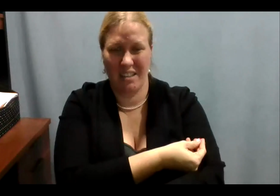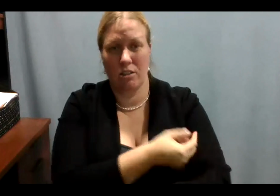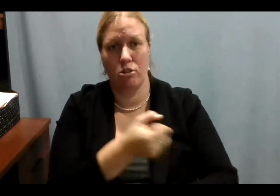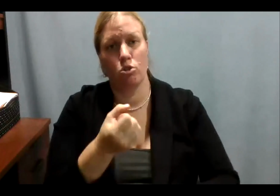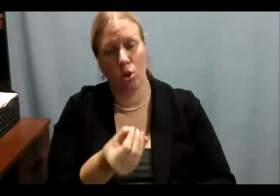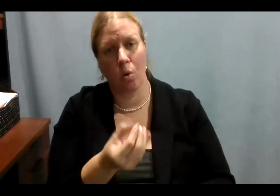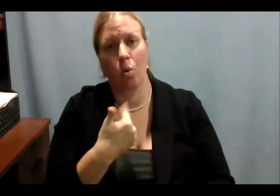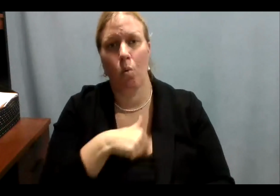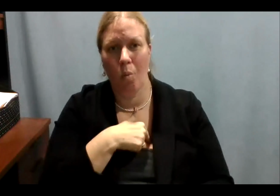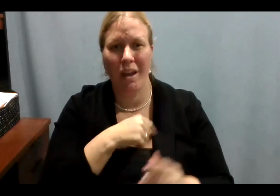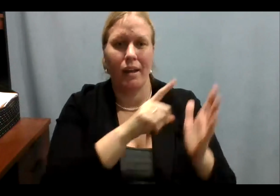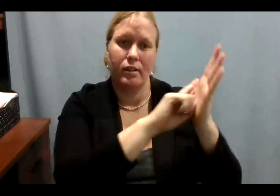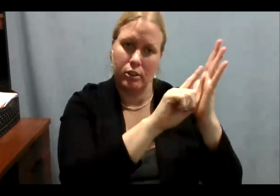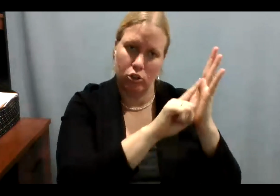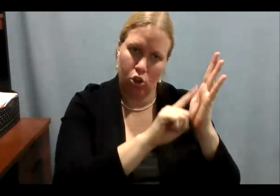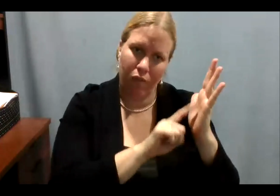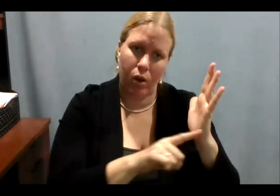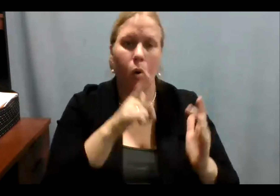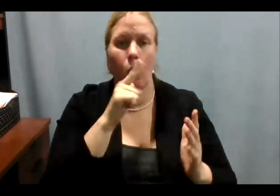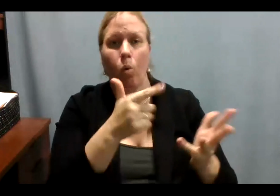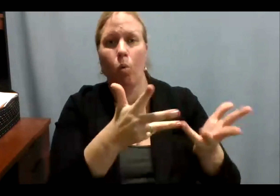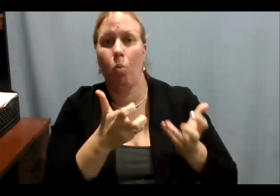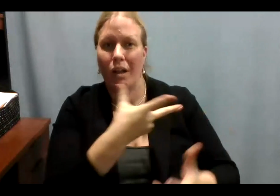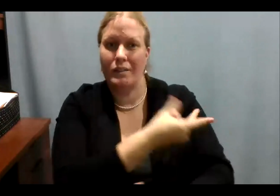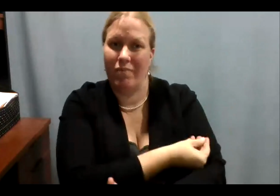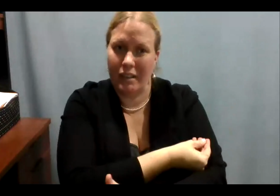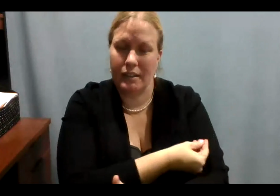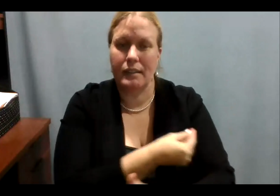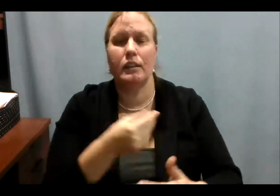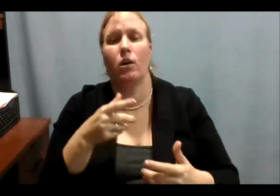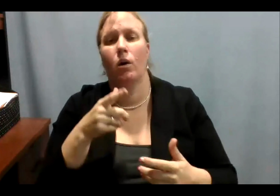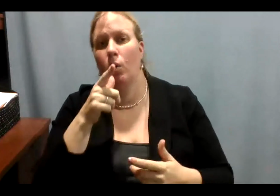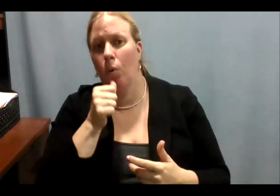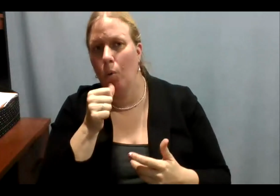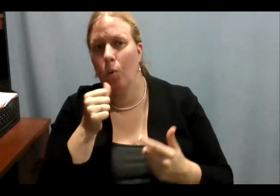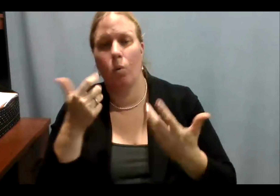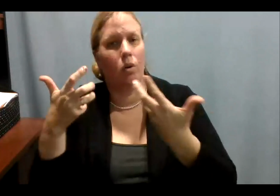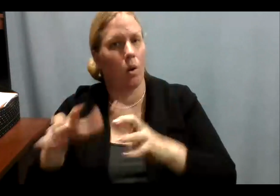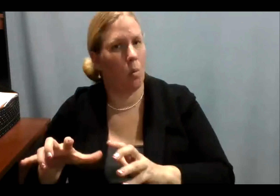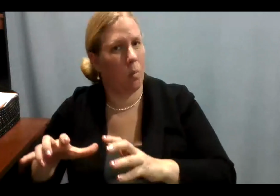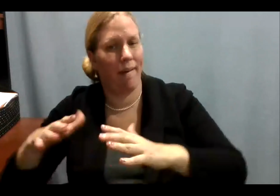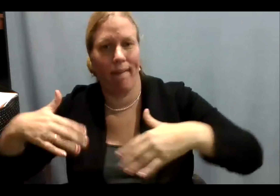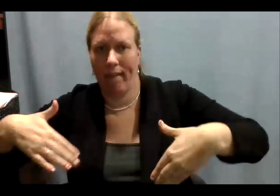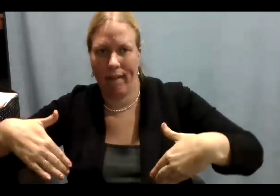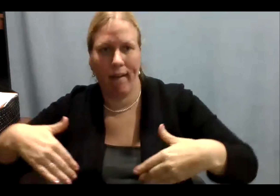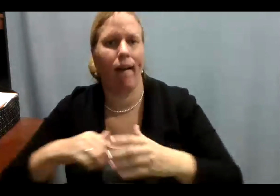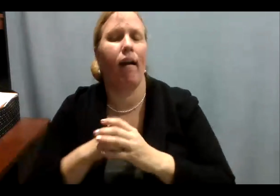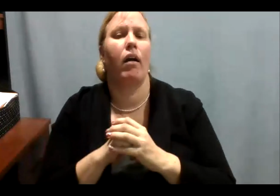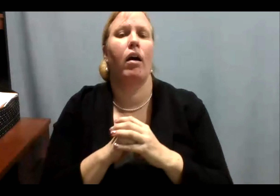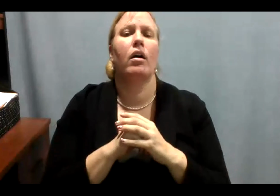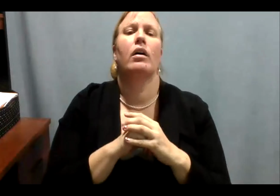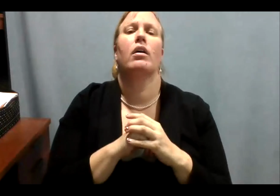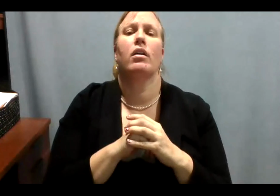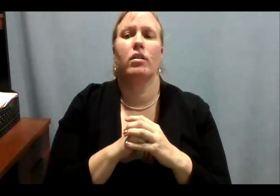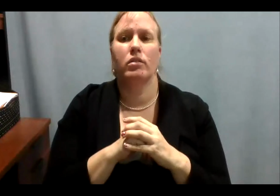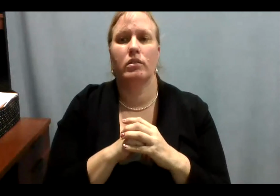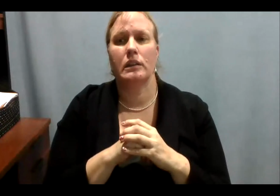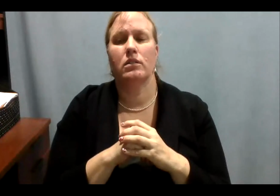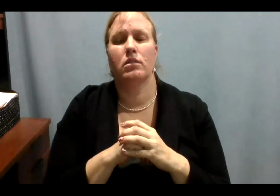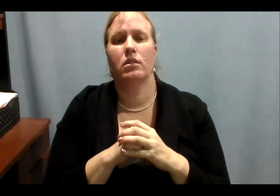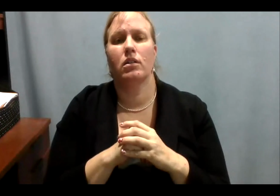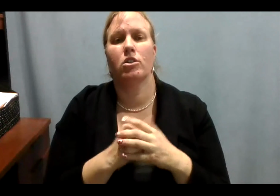conduct a survey of who's going to be vaccinated within this time period. And so